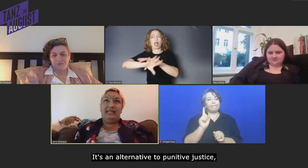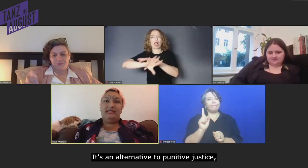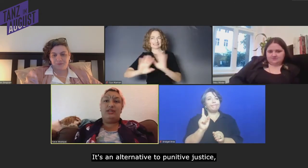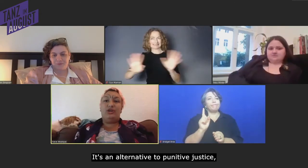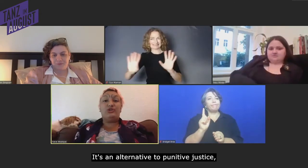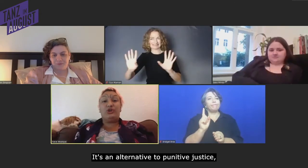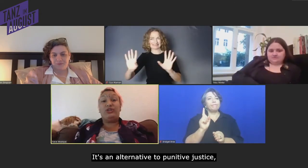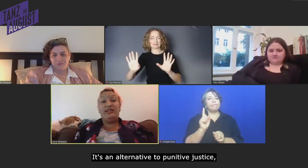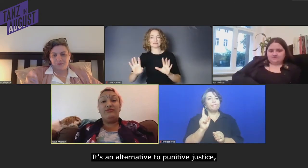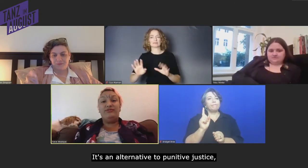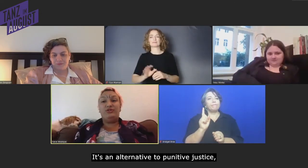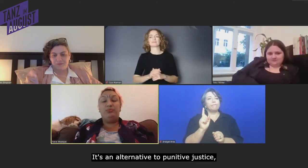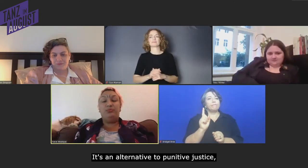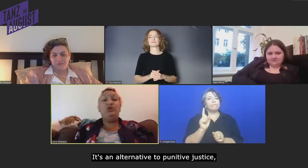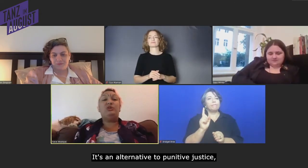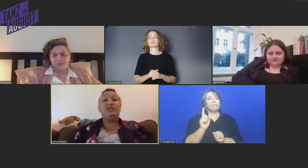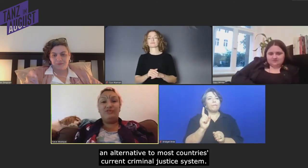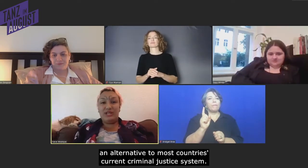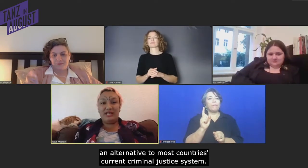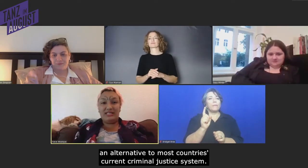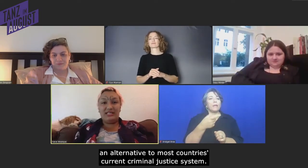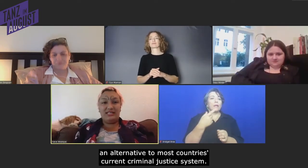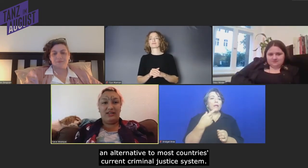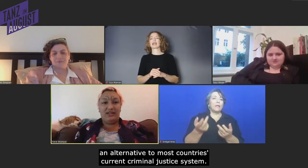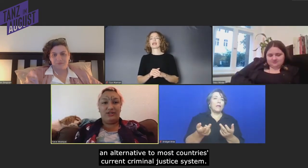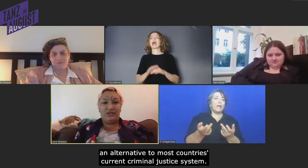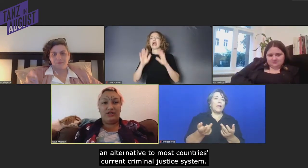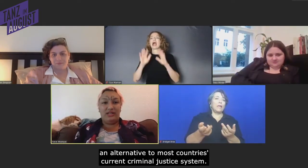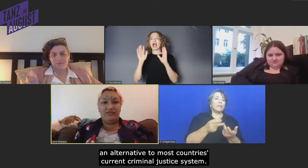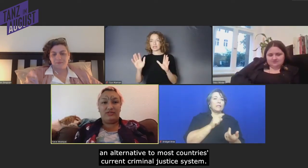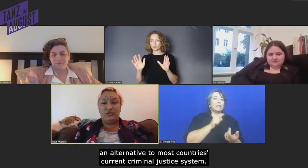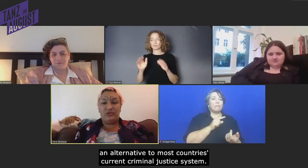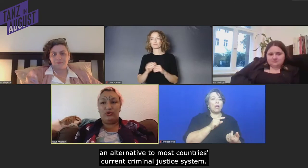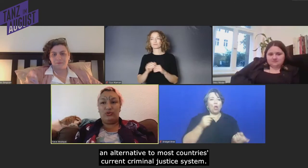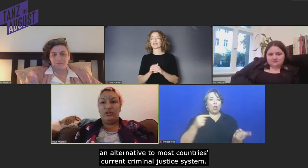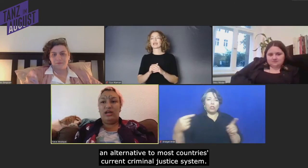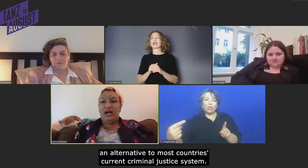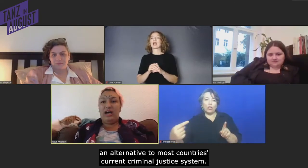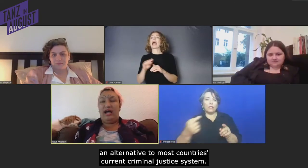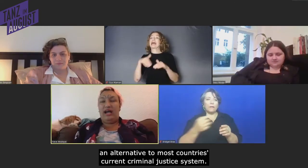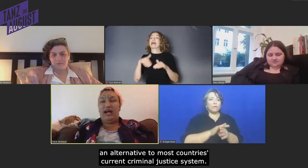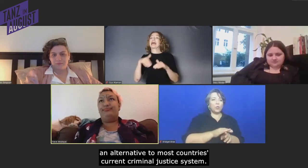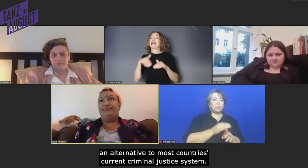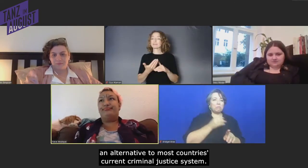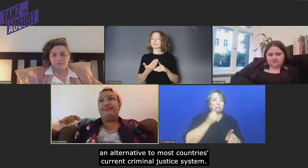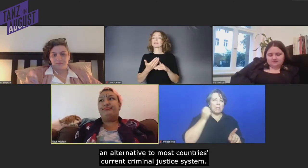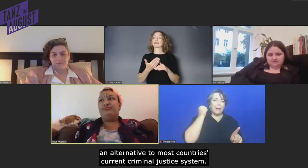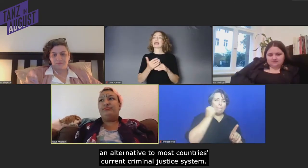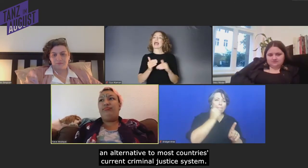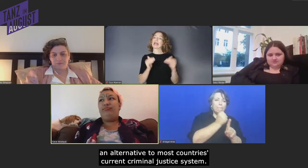it's an alternative to punitive justice, an alternative to